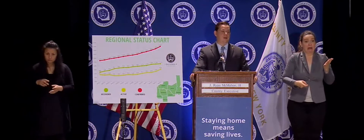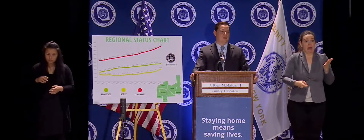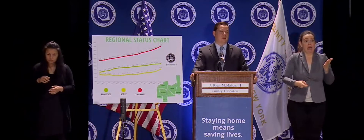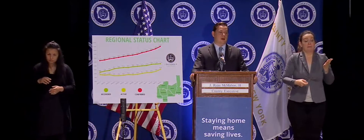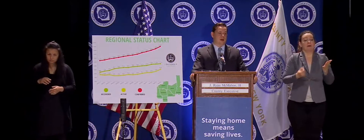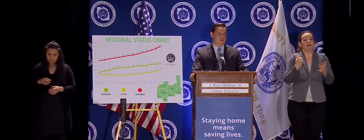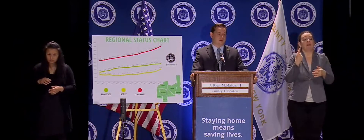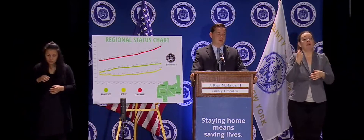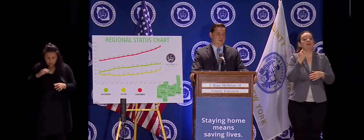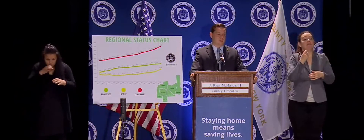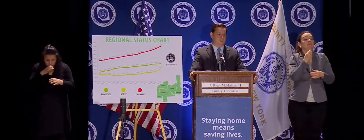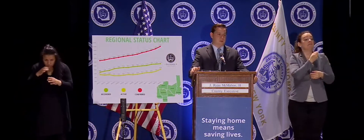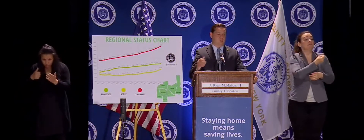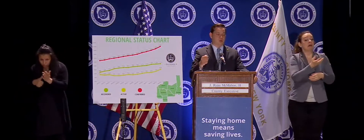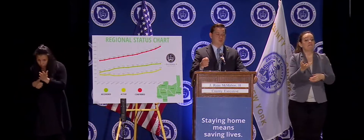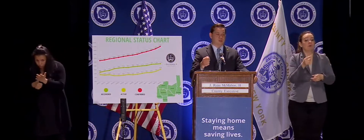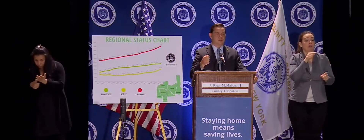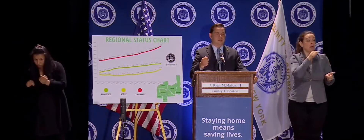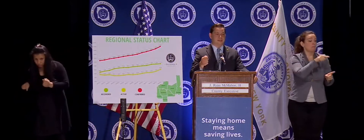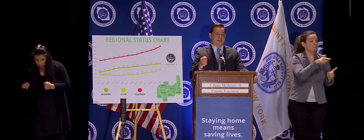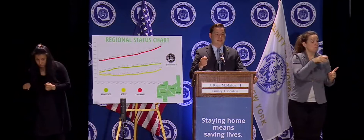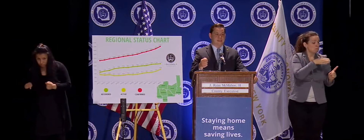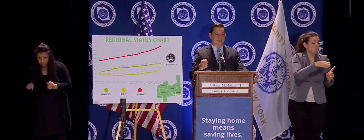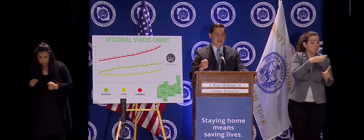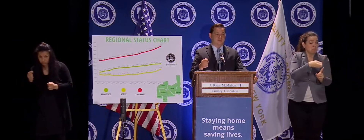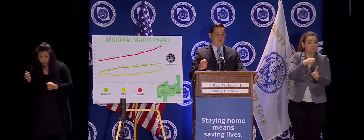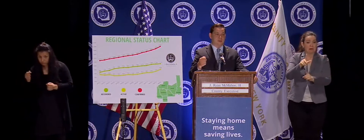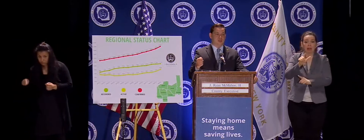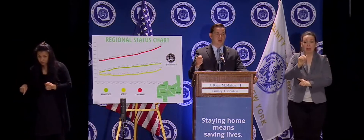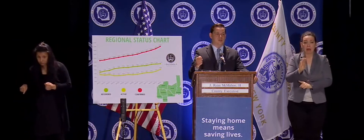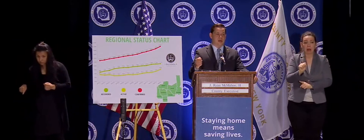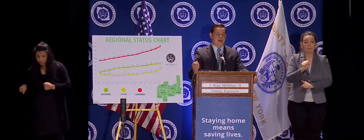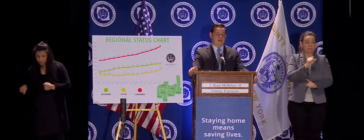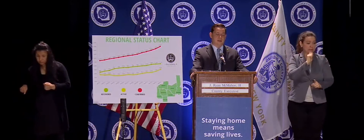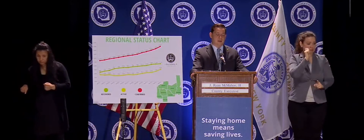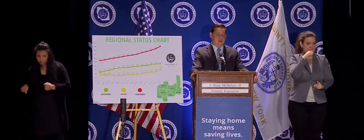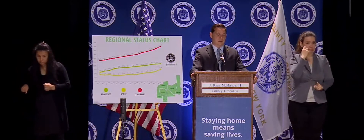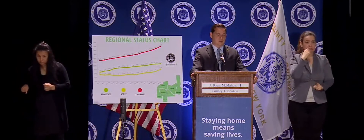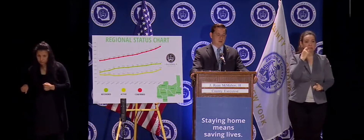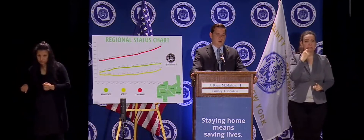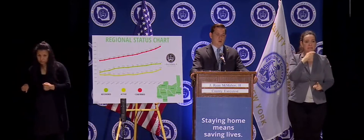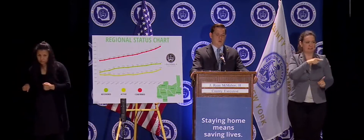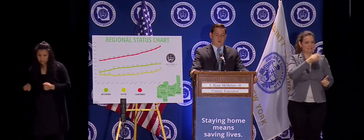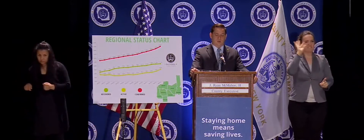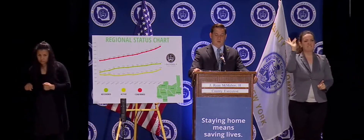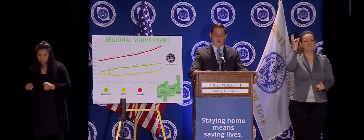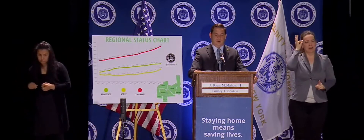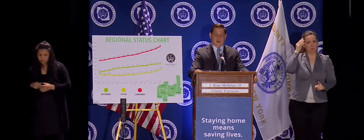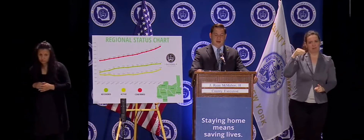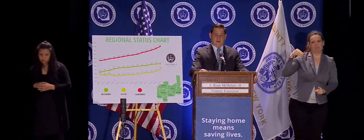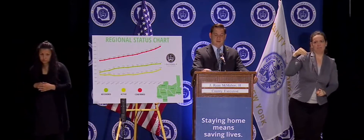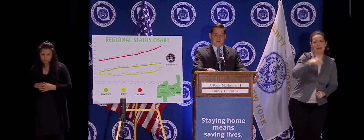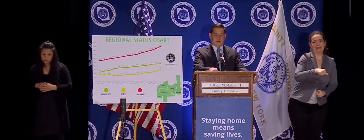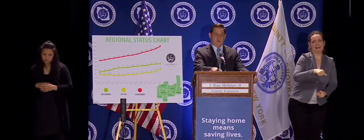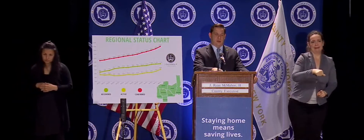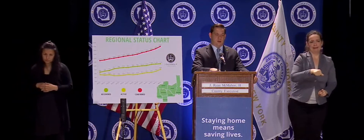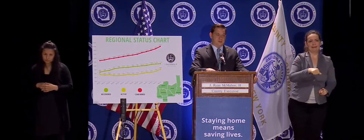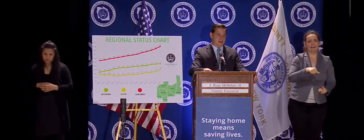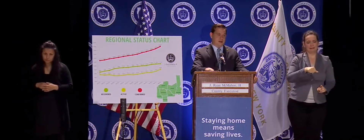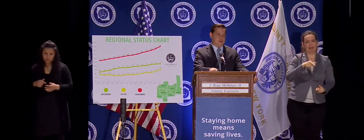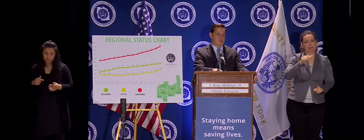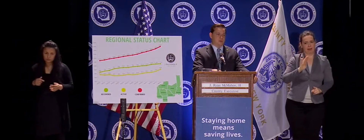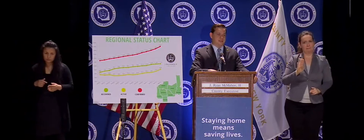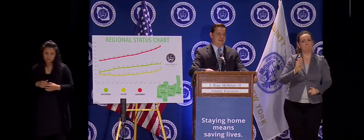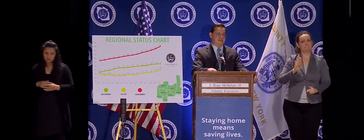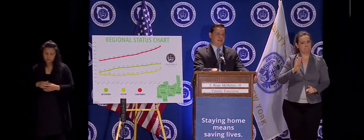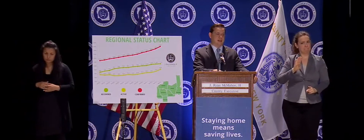that. The person being tested is not being charged that. So you look at your community health center